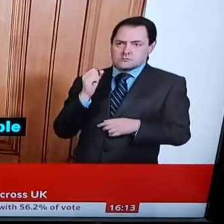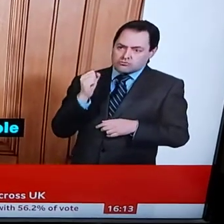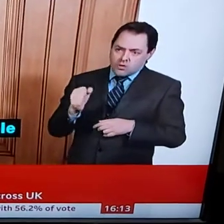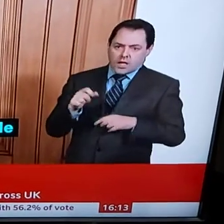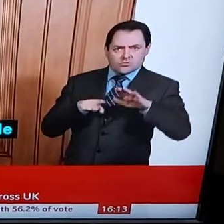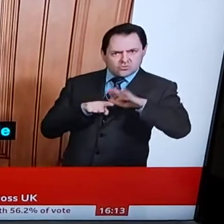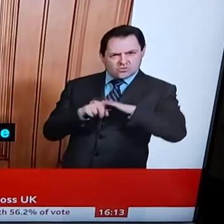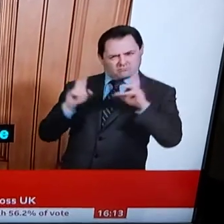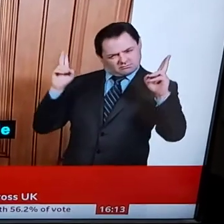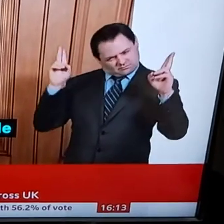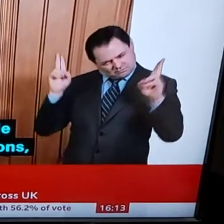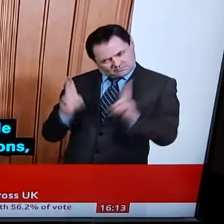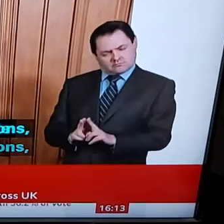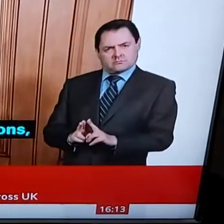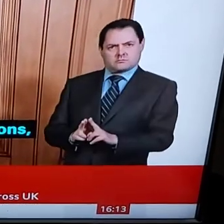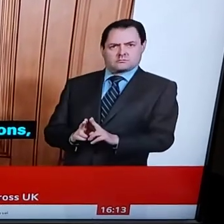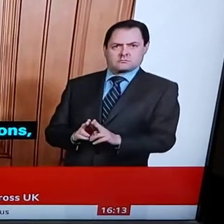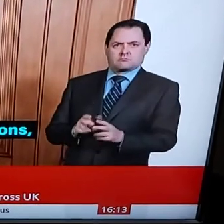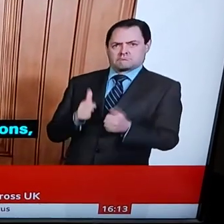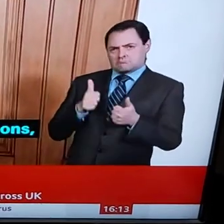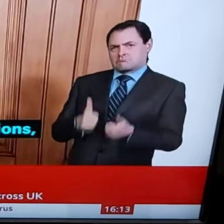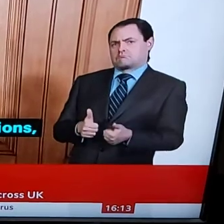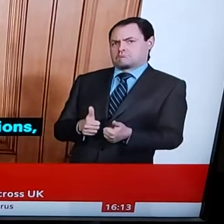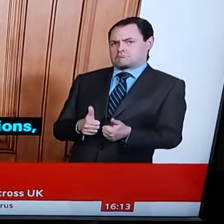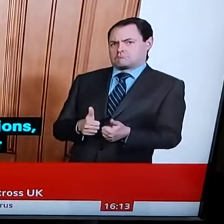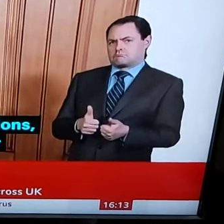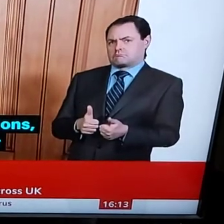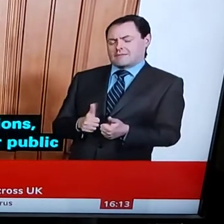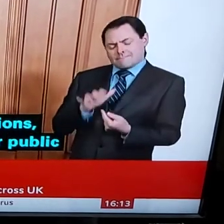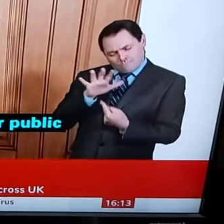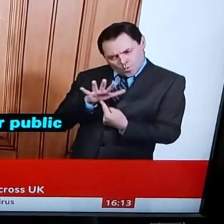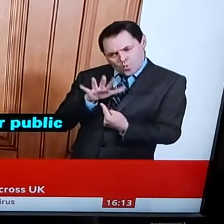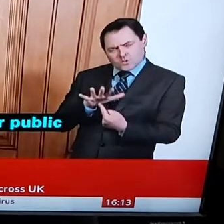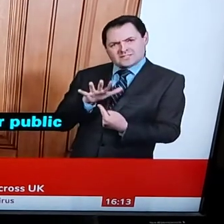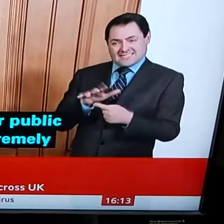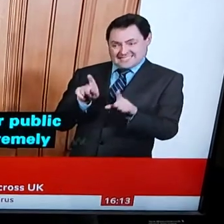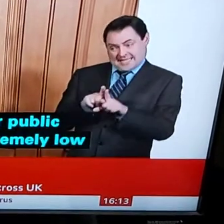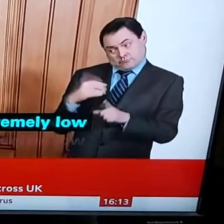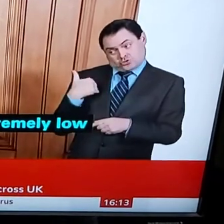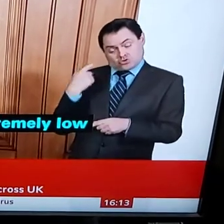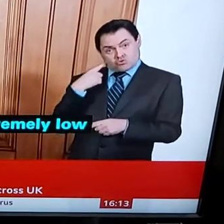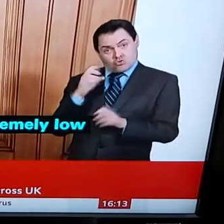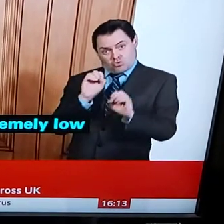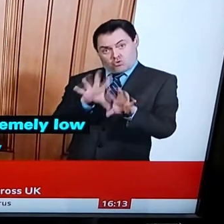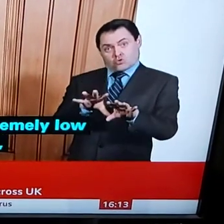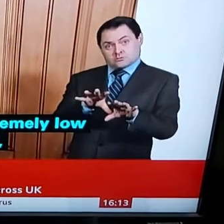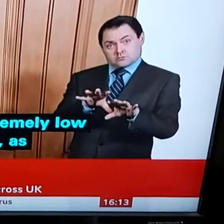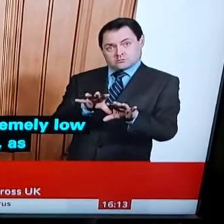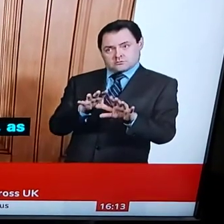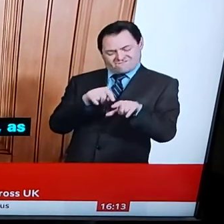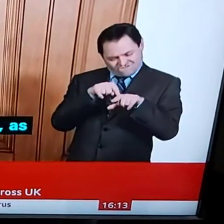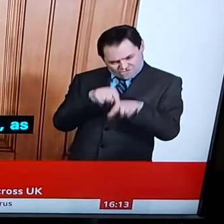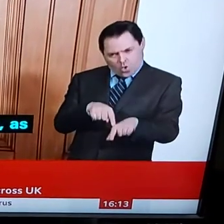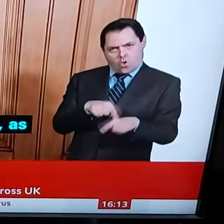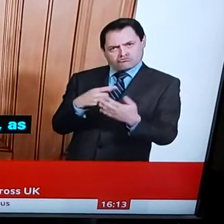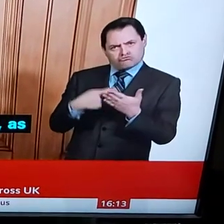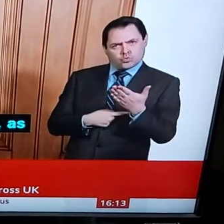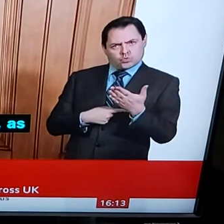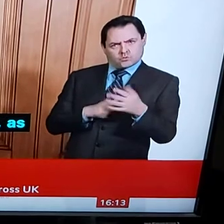use, remains extremely low. And it's absolutely critical, as you've just heard, that everybody follows those